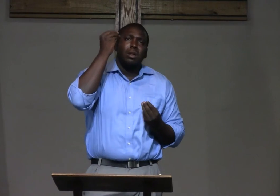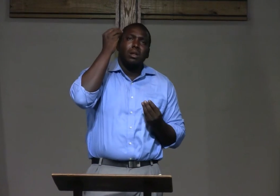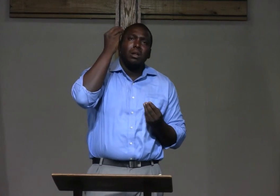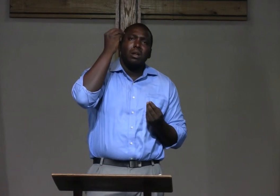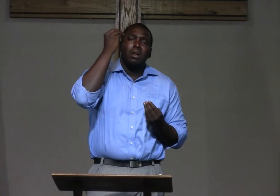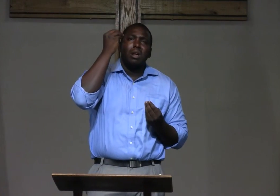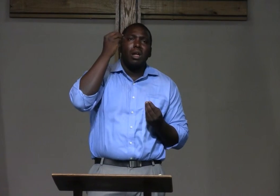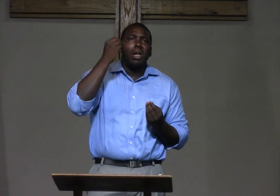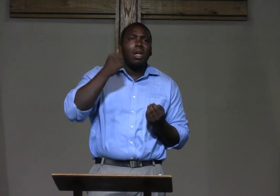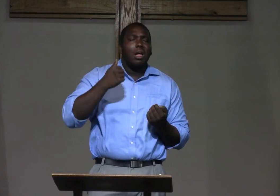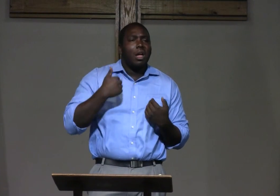Imagine in heaven,